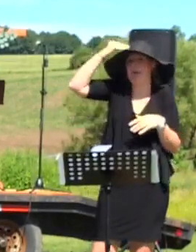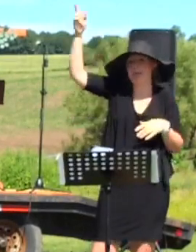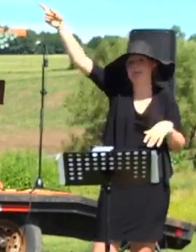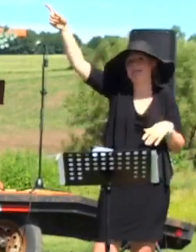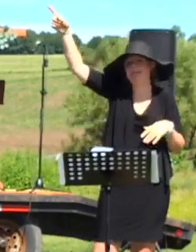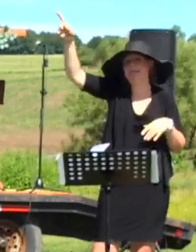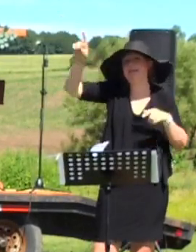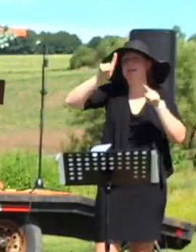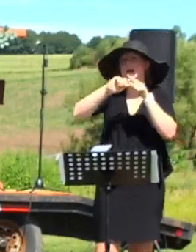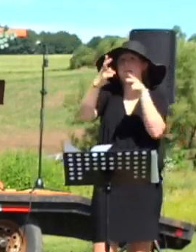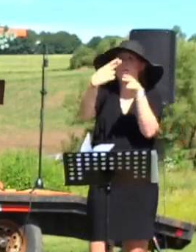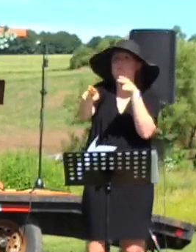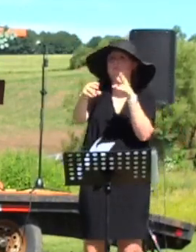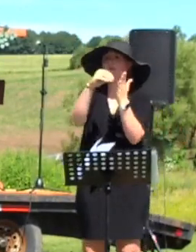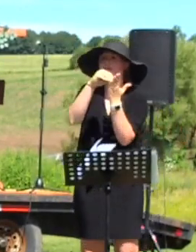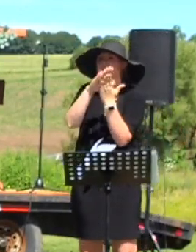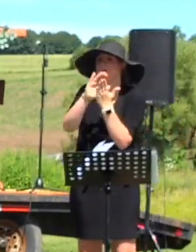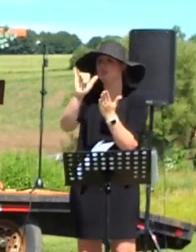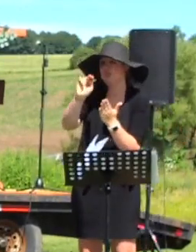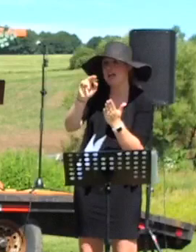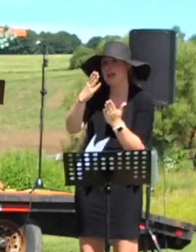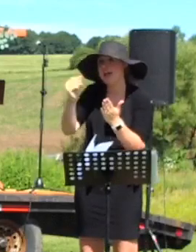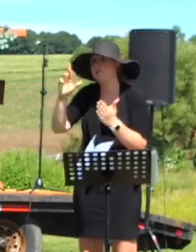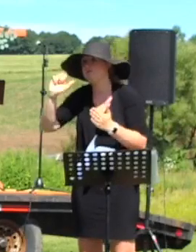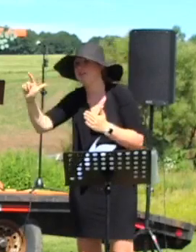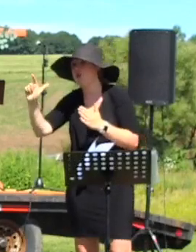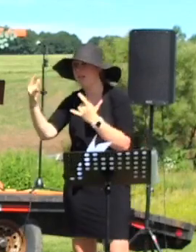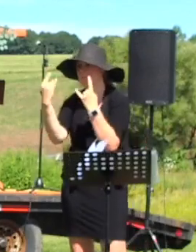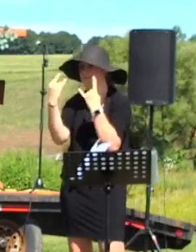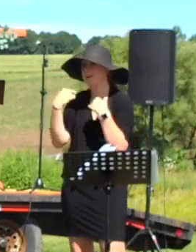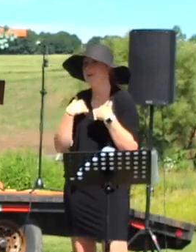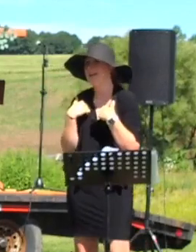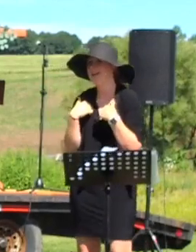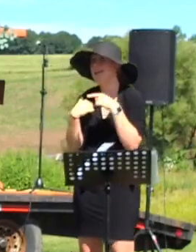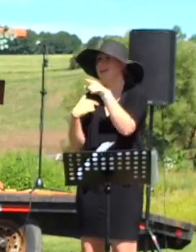But, Jen and Rachel are making fun of me. I can see it.